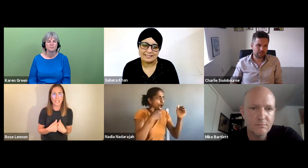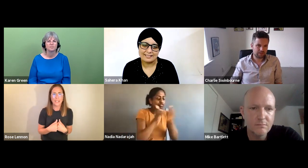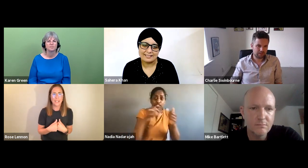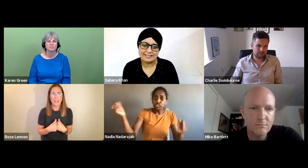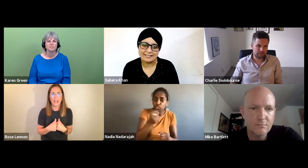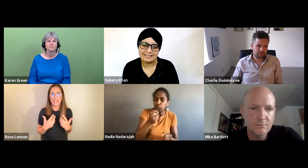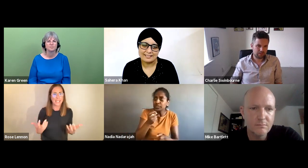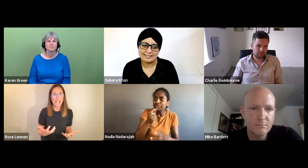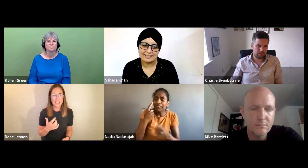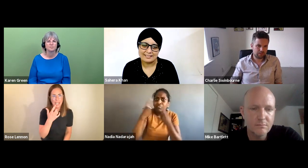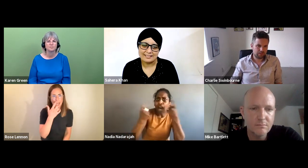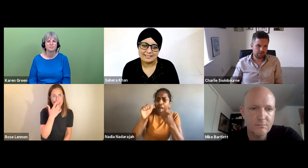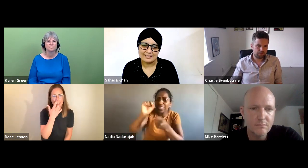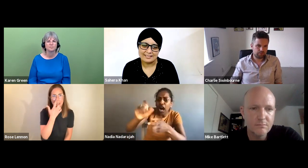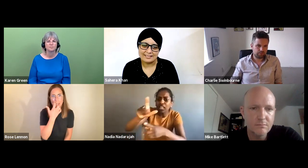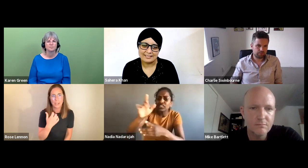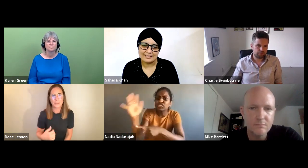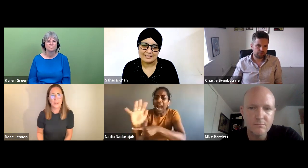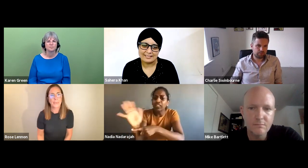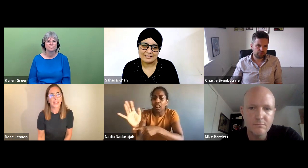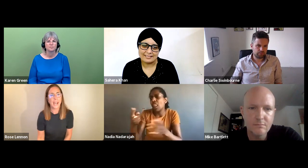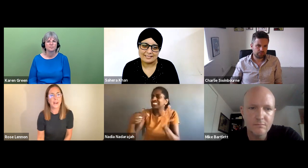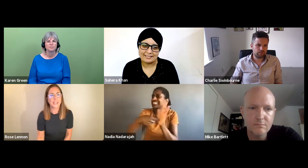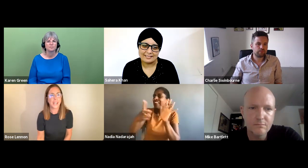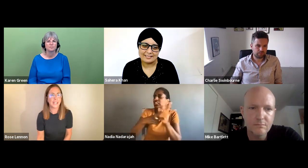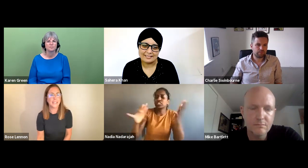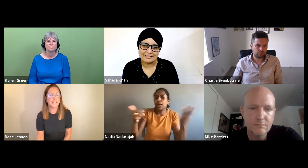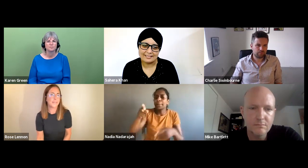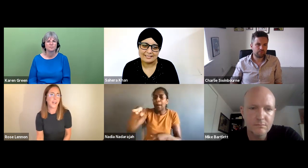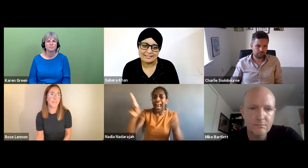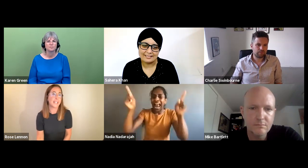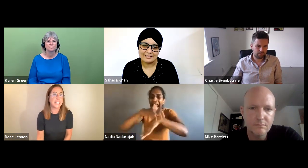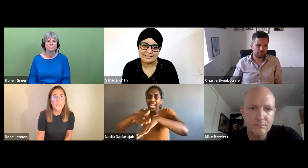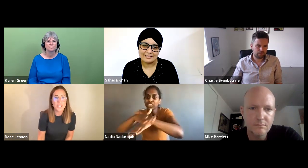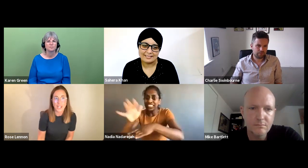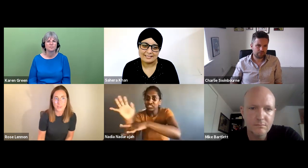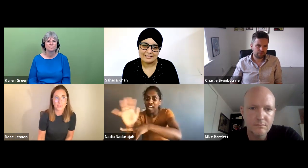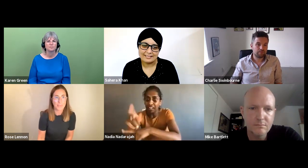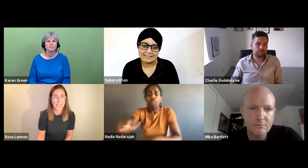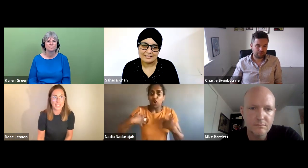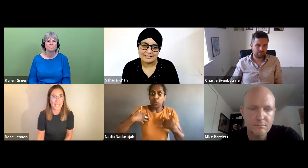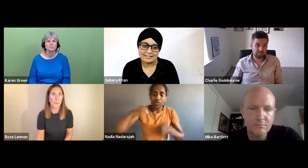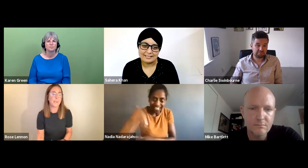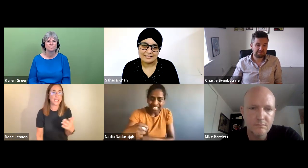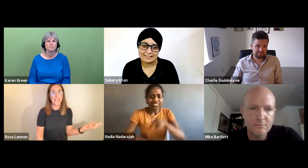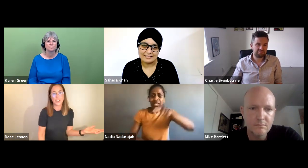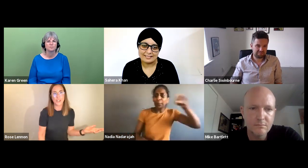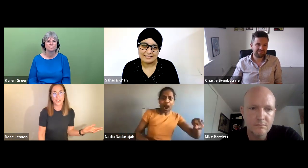writing understand that? So how do they find the right TV channel to represent it? Maybe there's an Asian channel